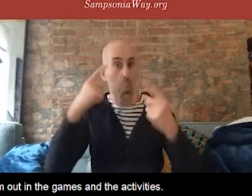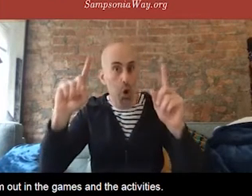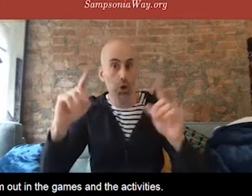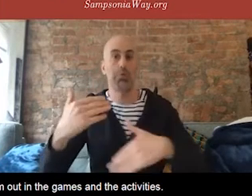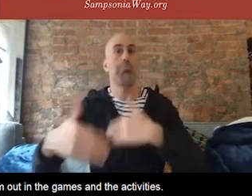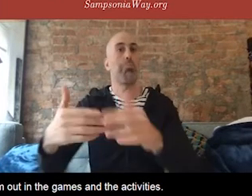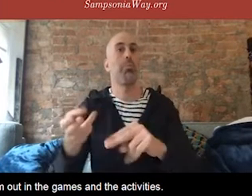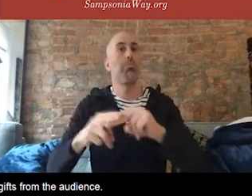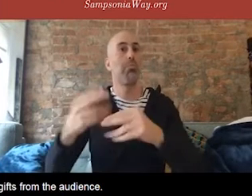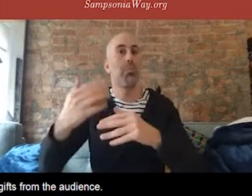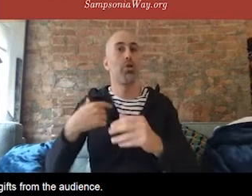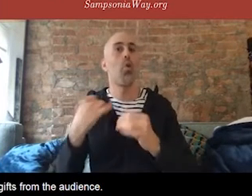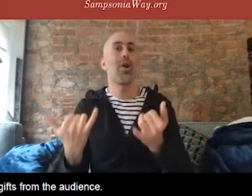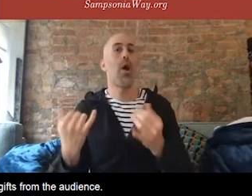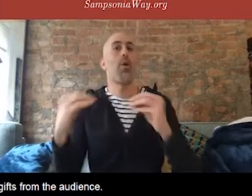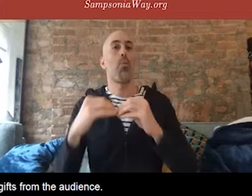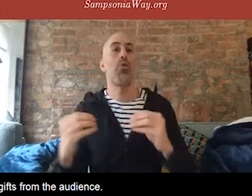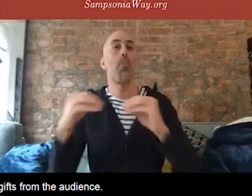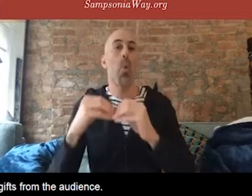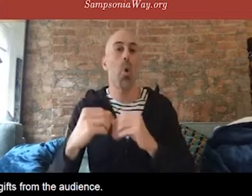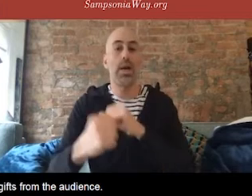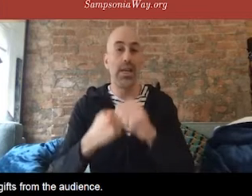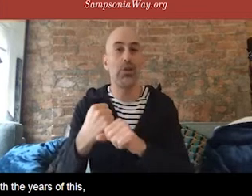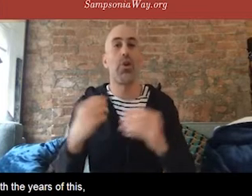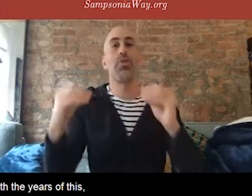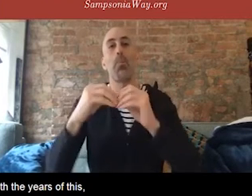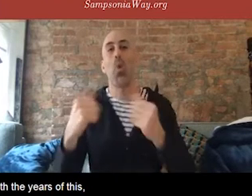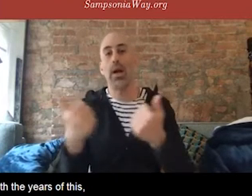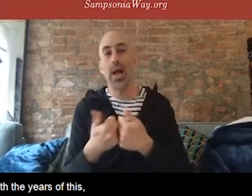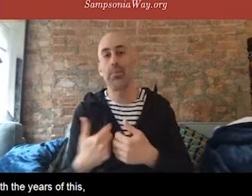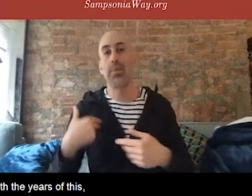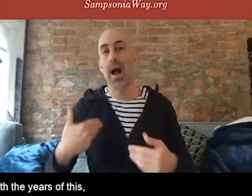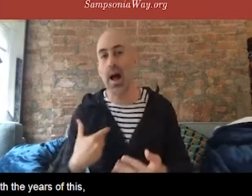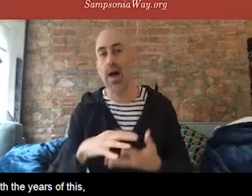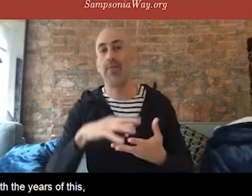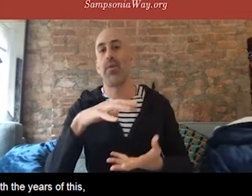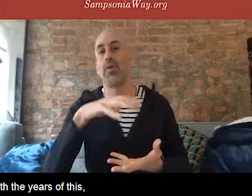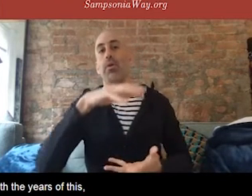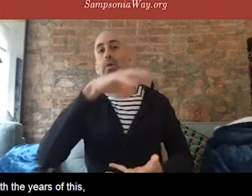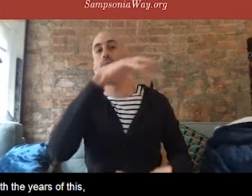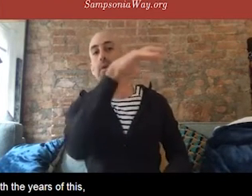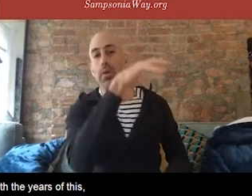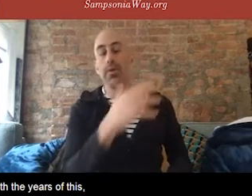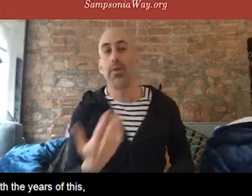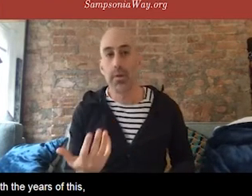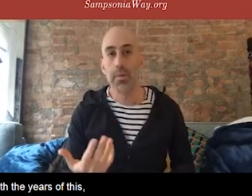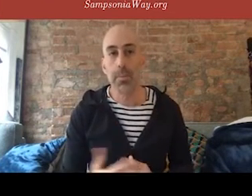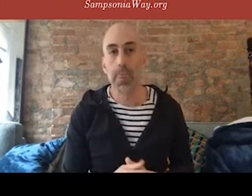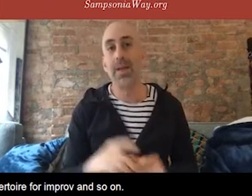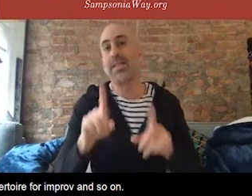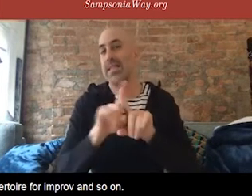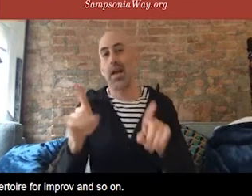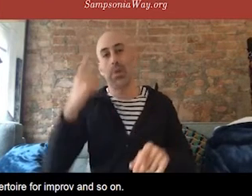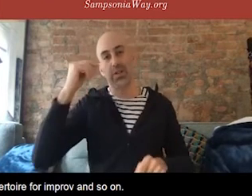out in the games and the activities. So we would just accept those gifts from the audience. And the more we went on with the years of this, the